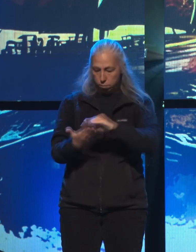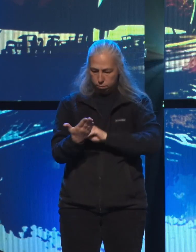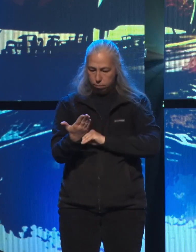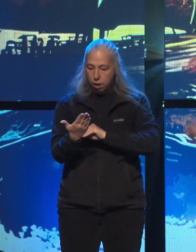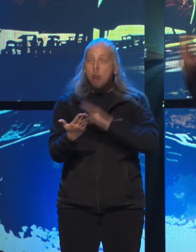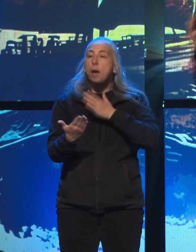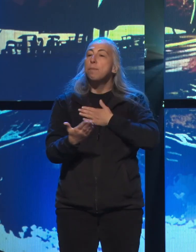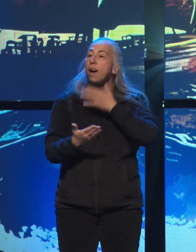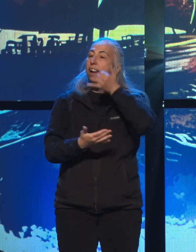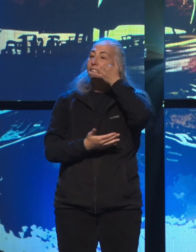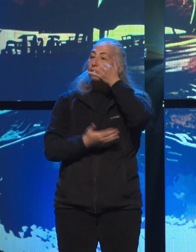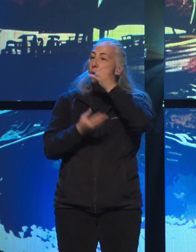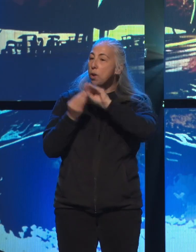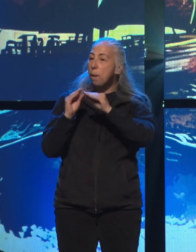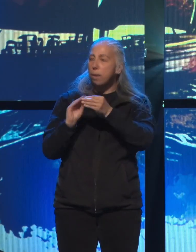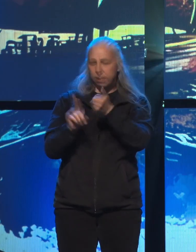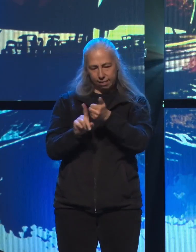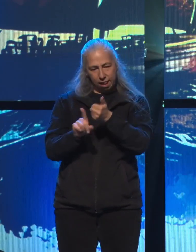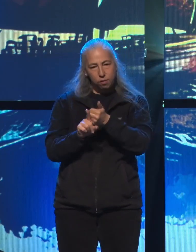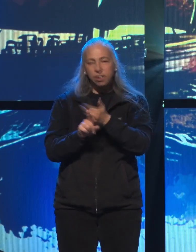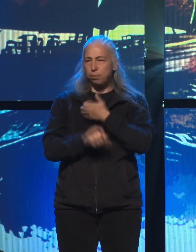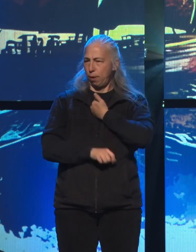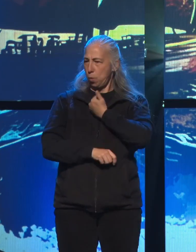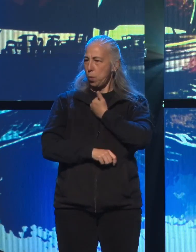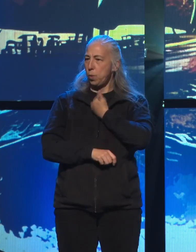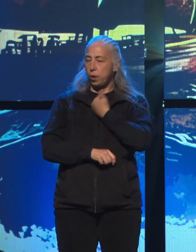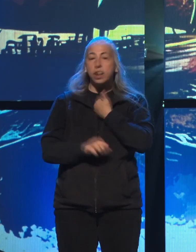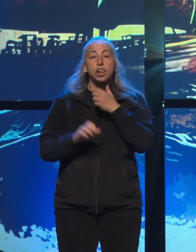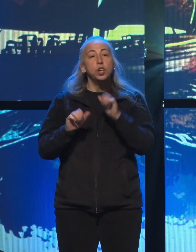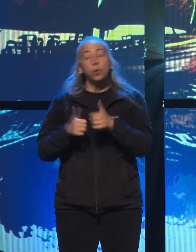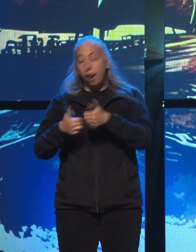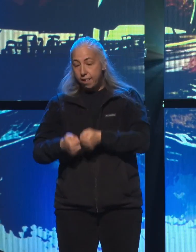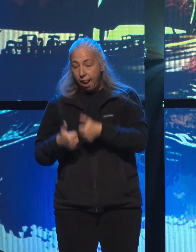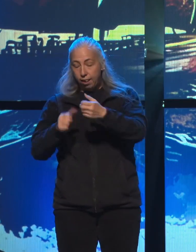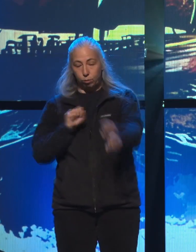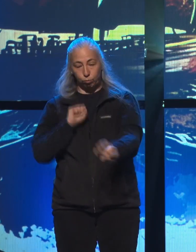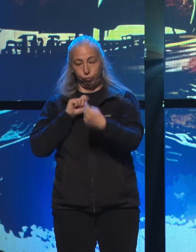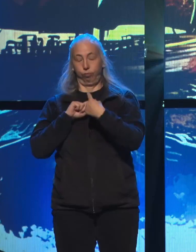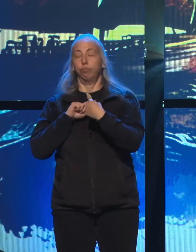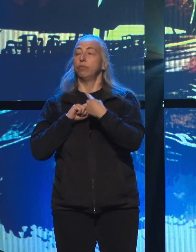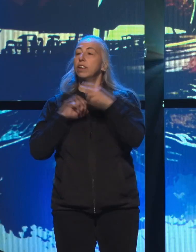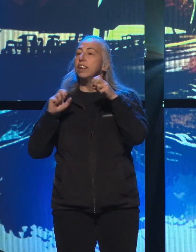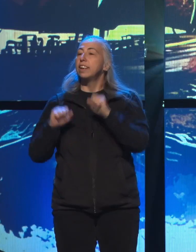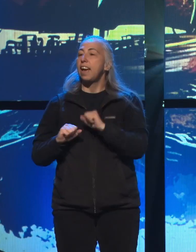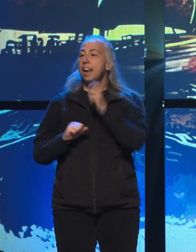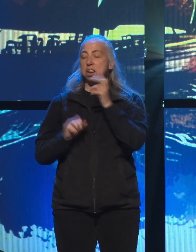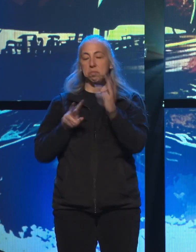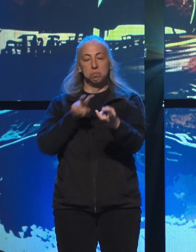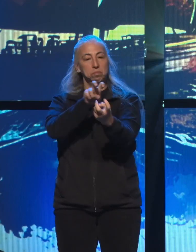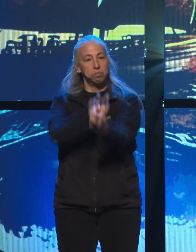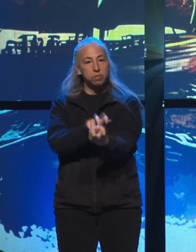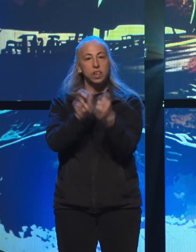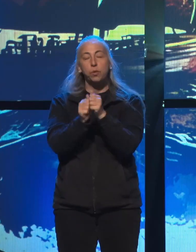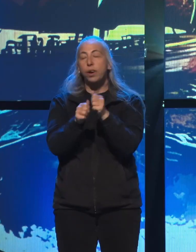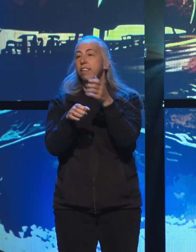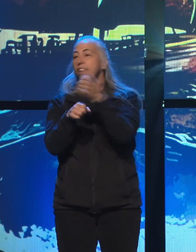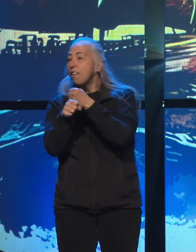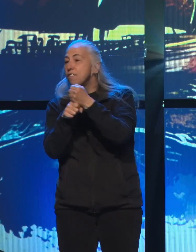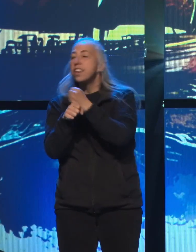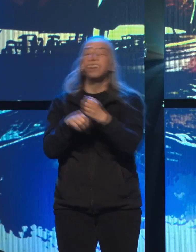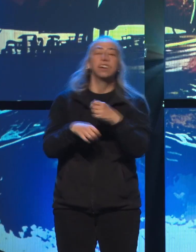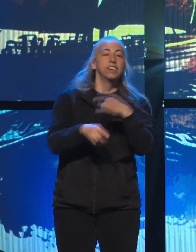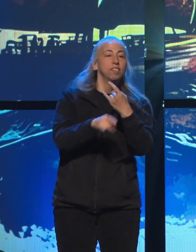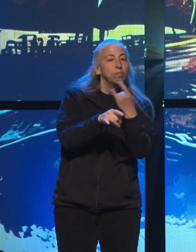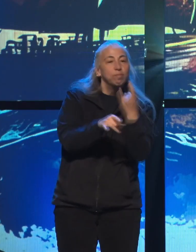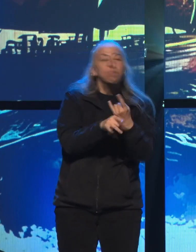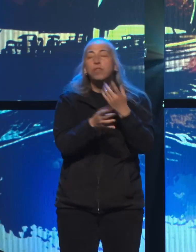website. If you're newer to Crossroads, or if we've never been able to connect, shoot me a text message and let's grab coffee and old fashioned, whichever suits your heart. I'm